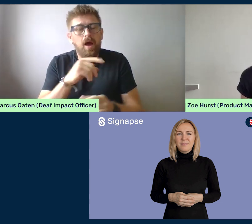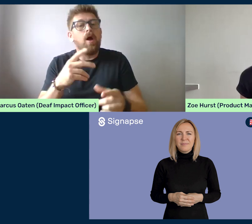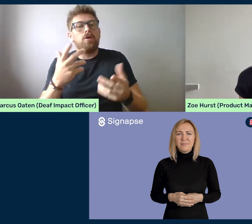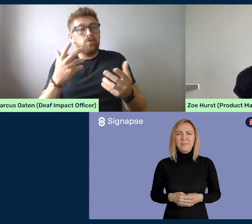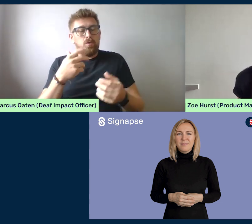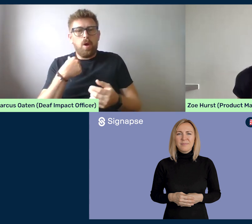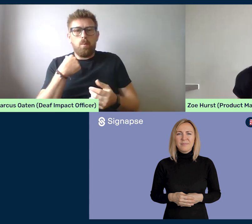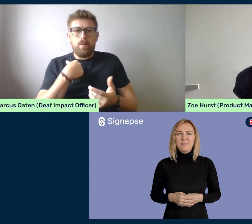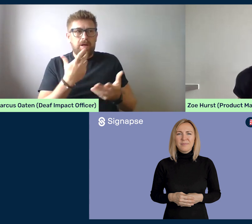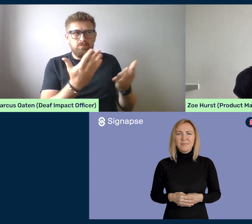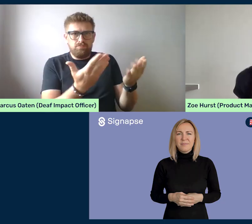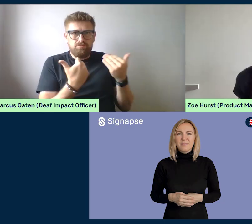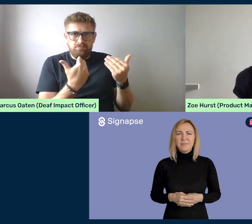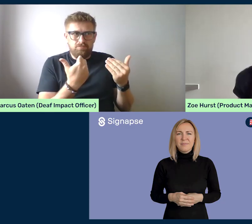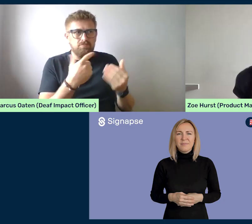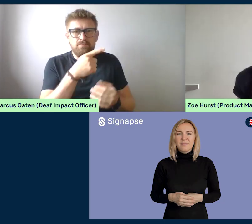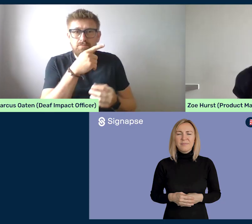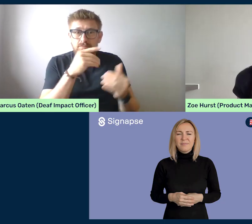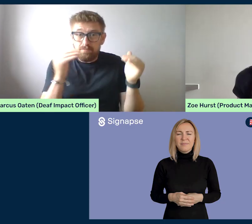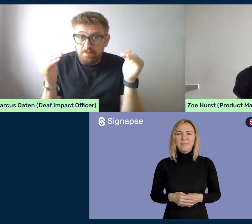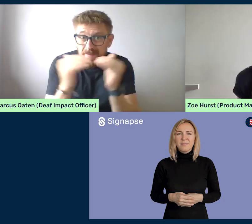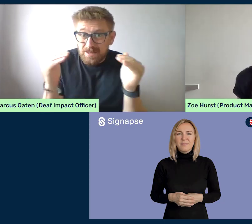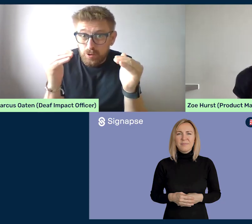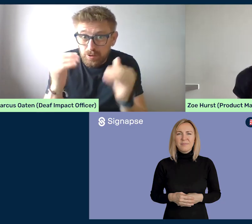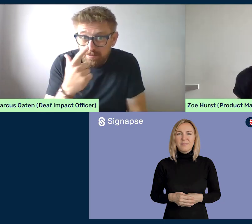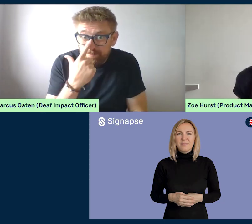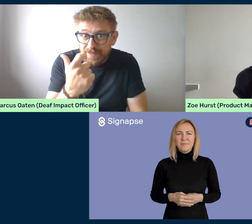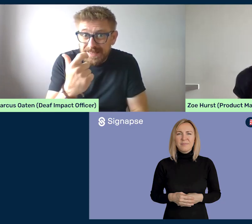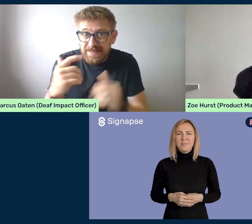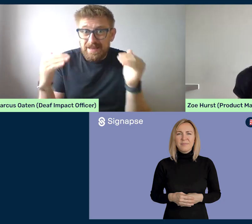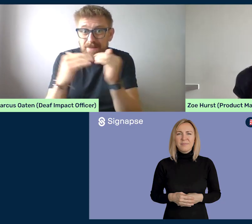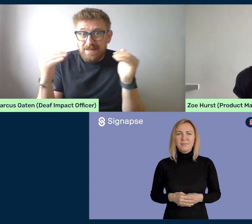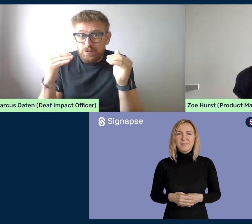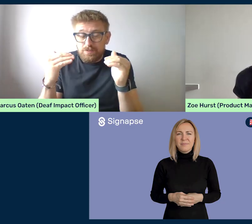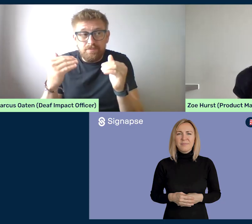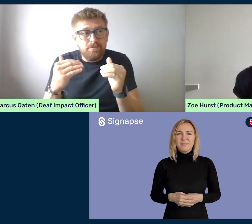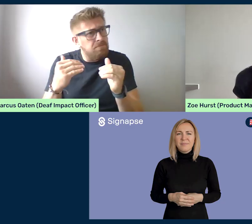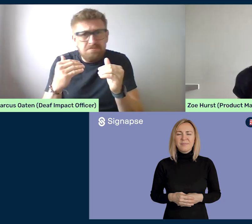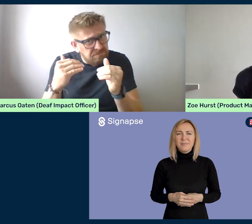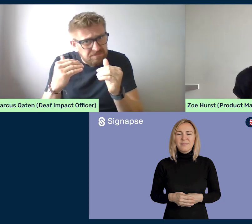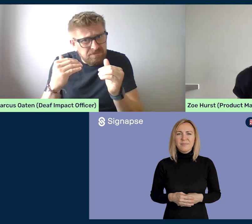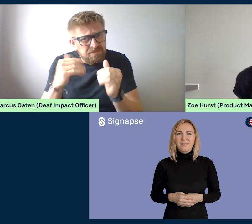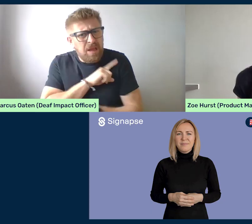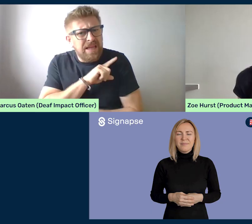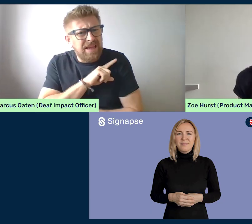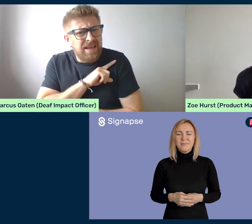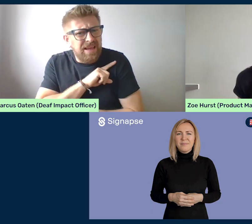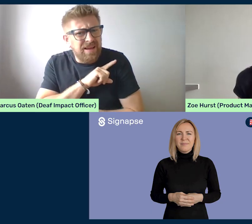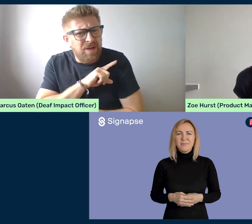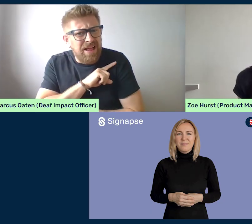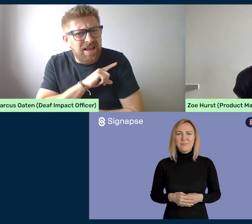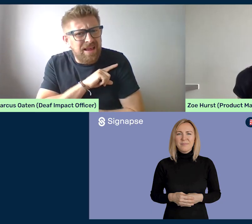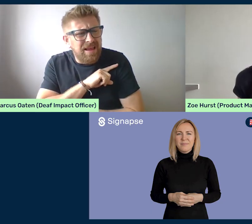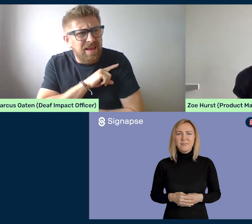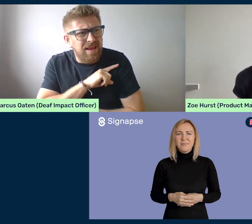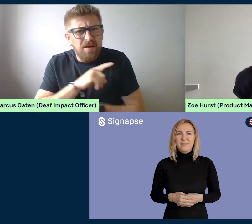them the sentence to see their feedback in terms of, does it match the English sentence?